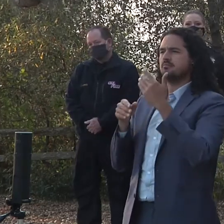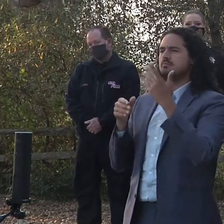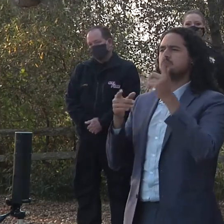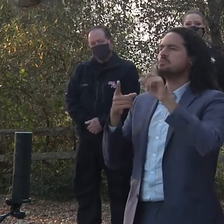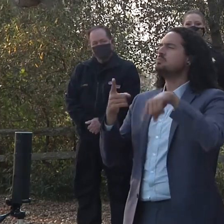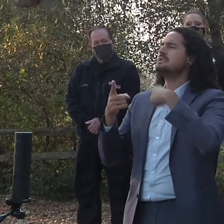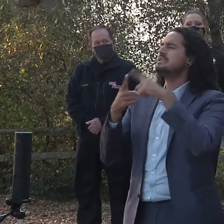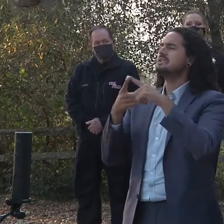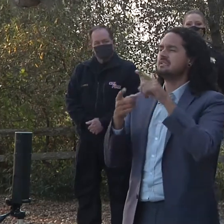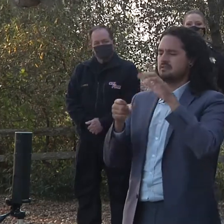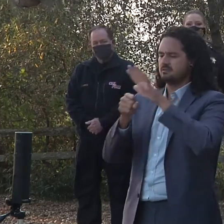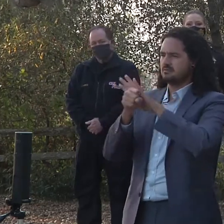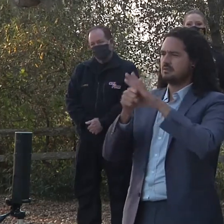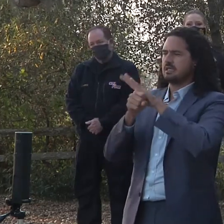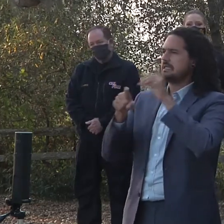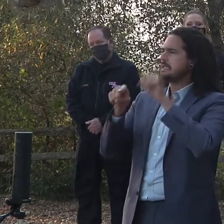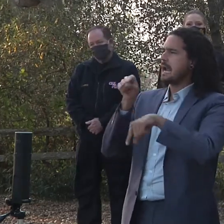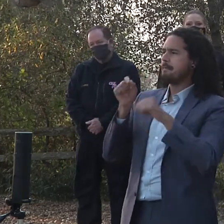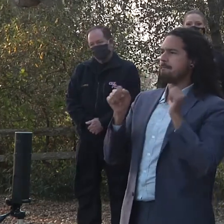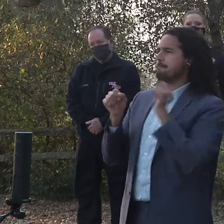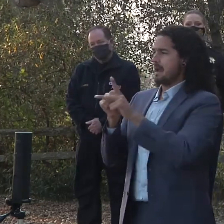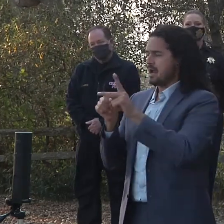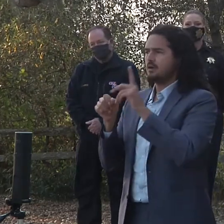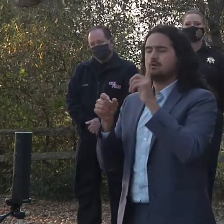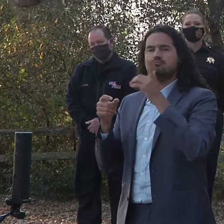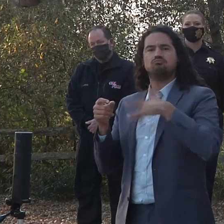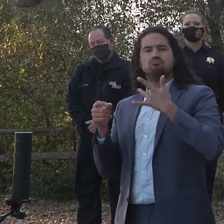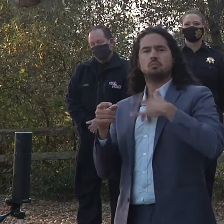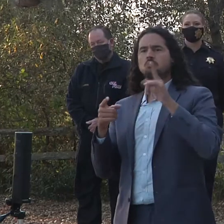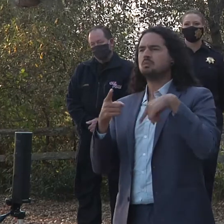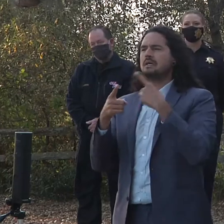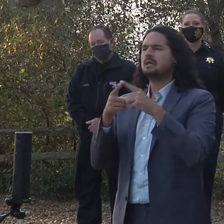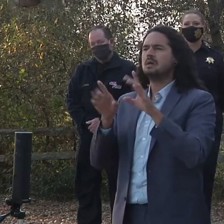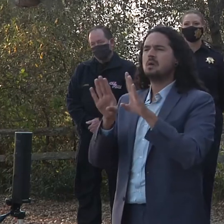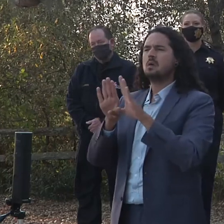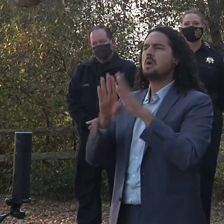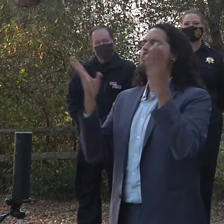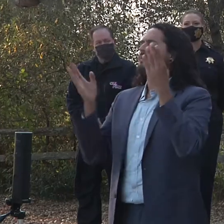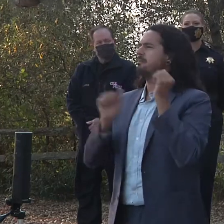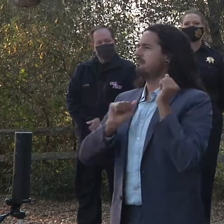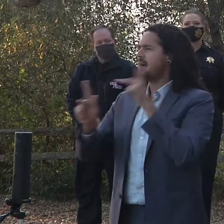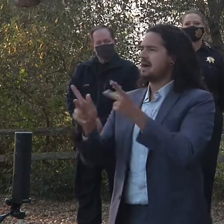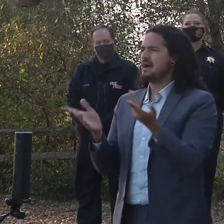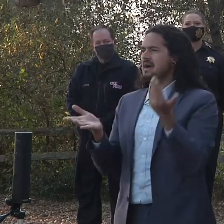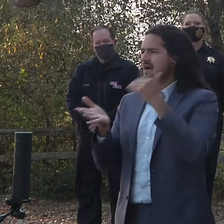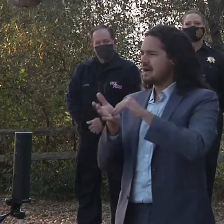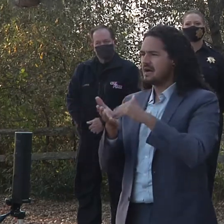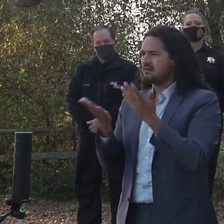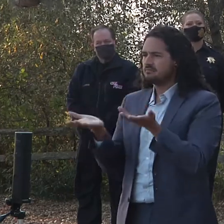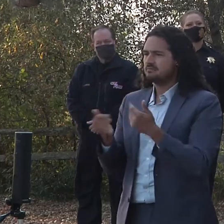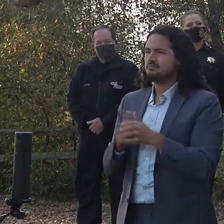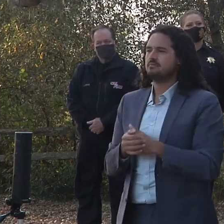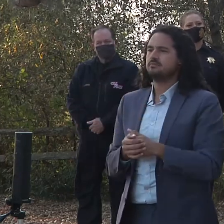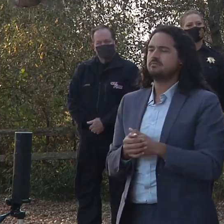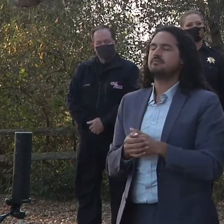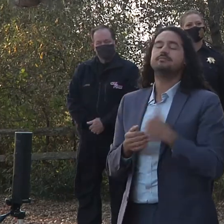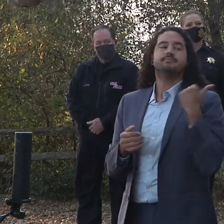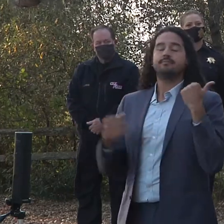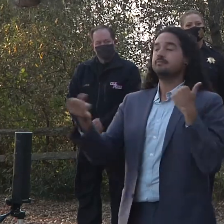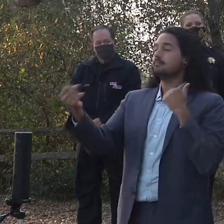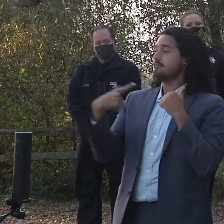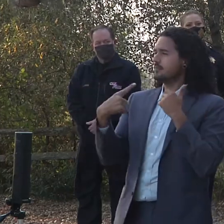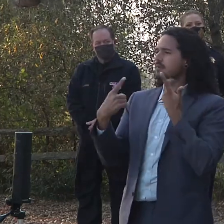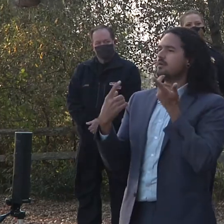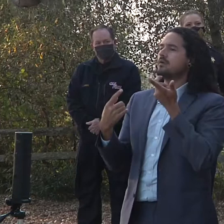that aren't allowed back in? I mean, is there any sort of time frame of when people would be able to go back? Yeah, so the question was related to, is there a